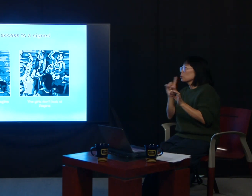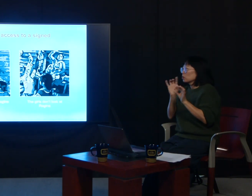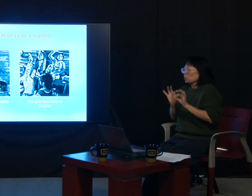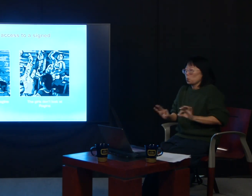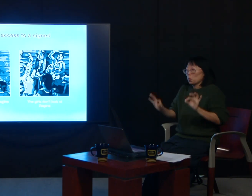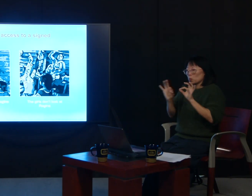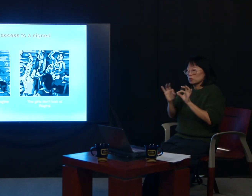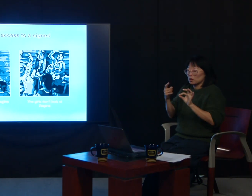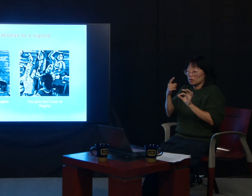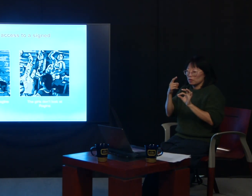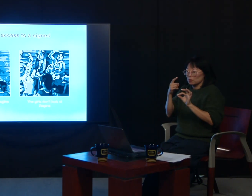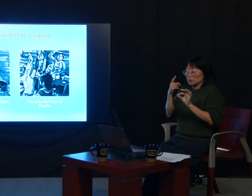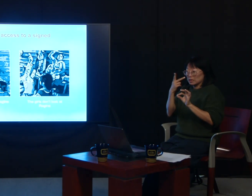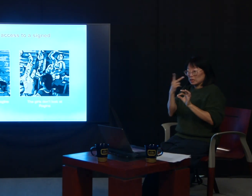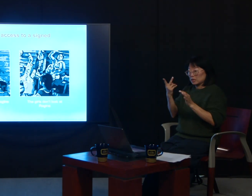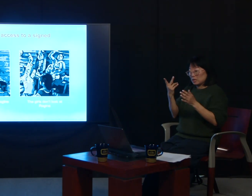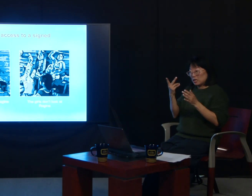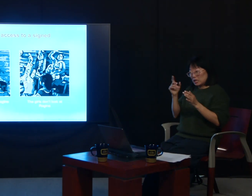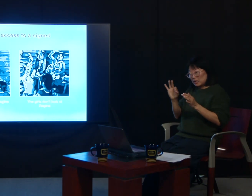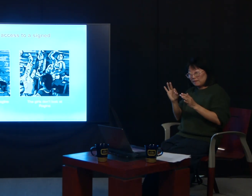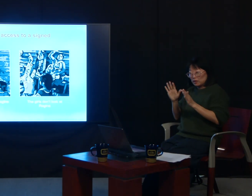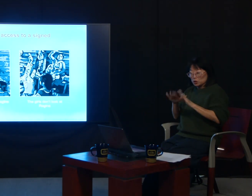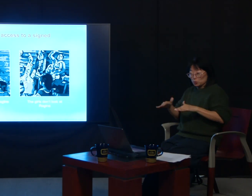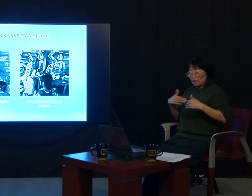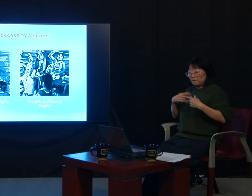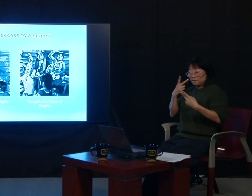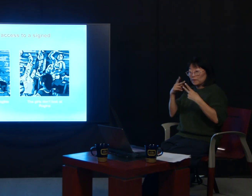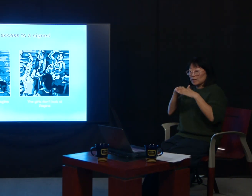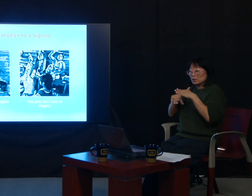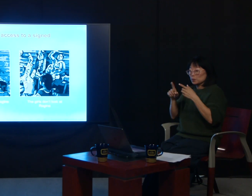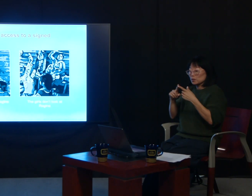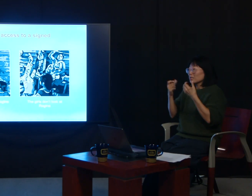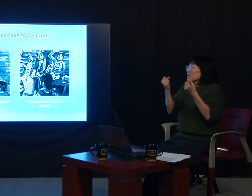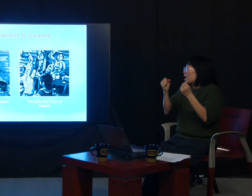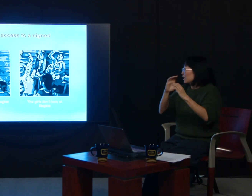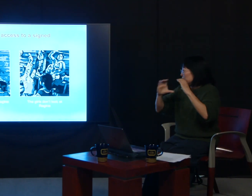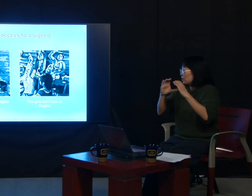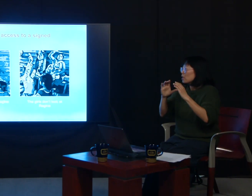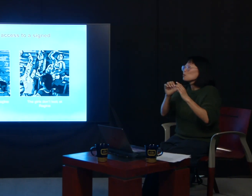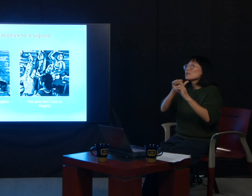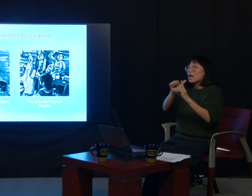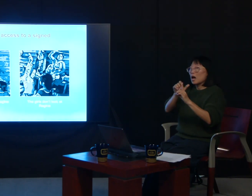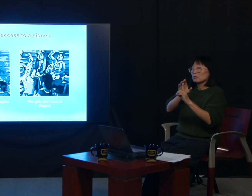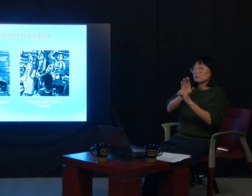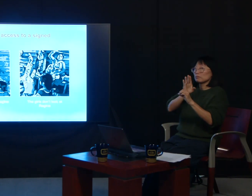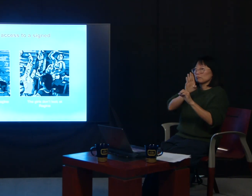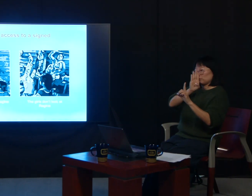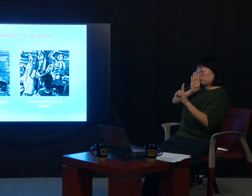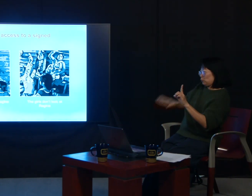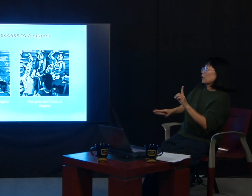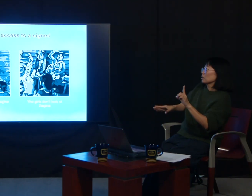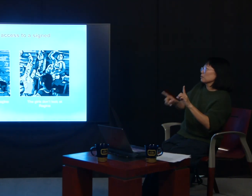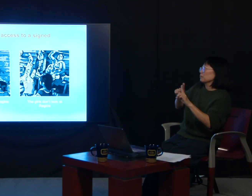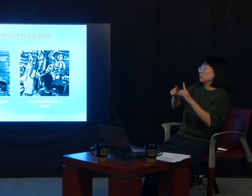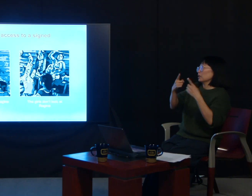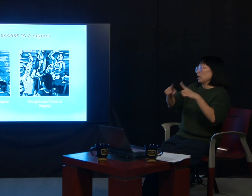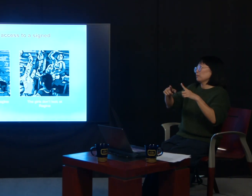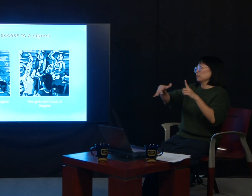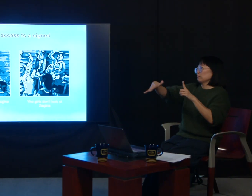it's important if children have visual access to the sign communication, and not necessarily